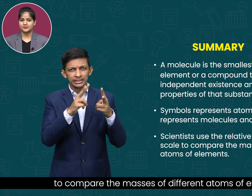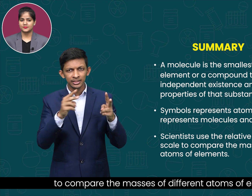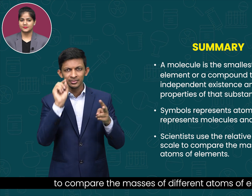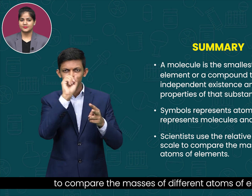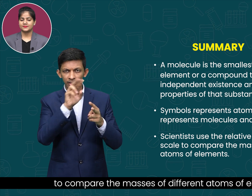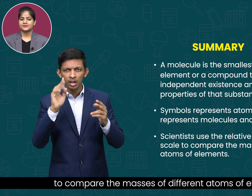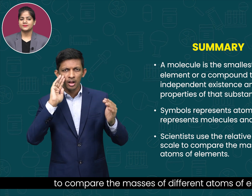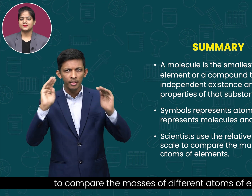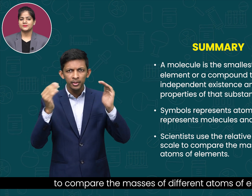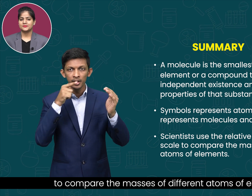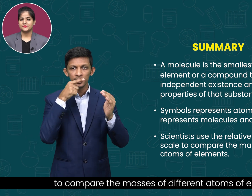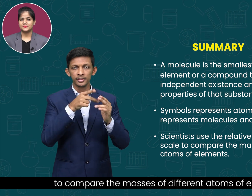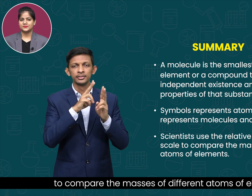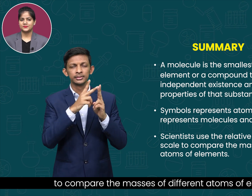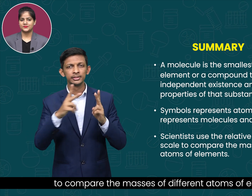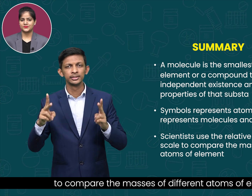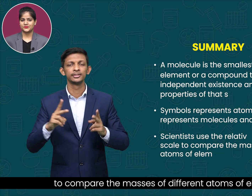elements.